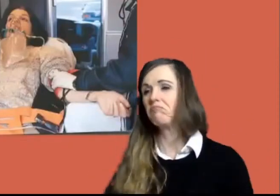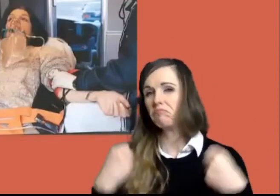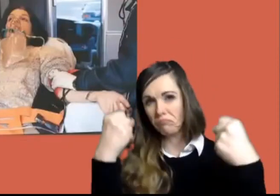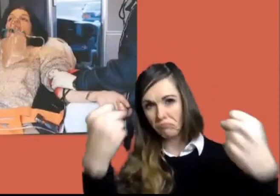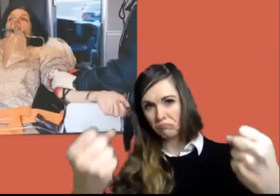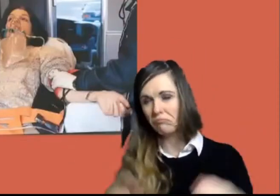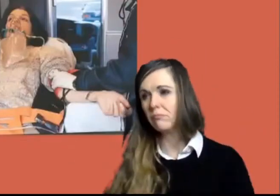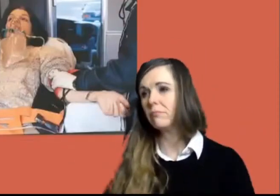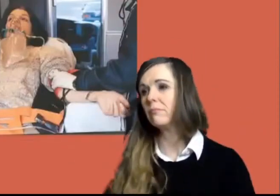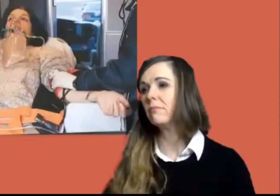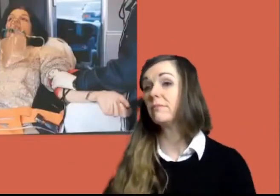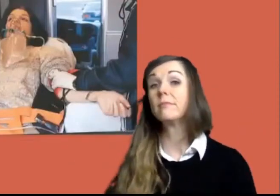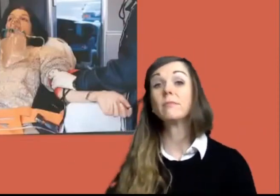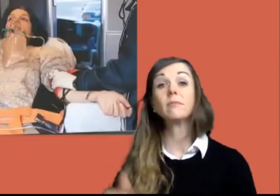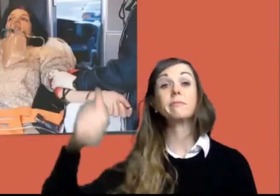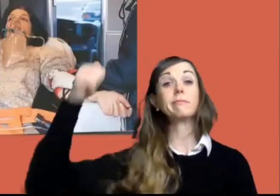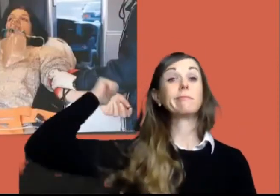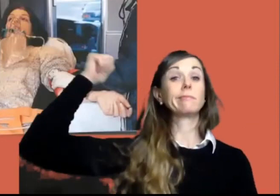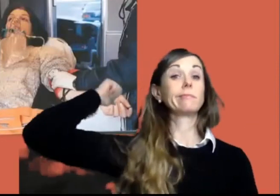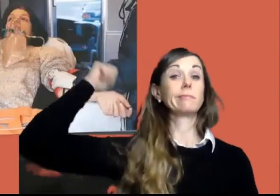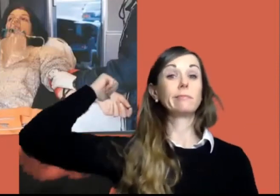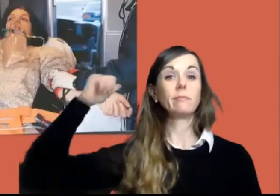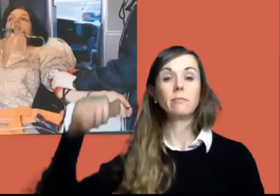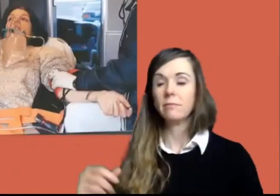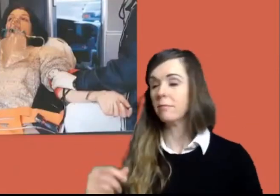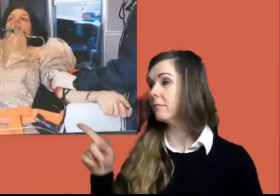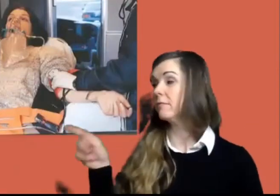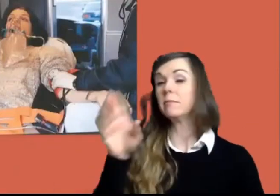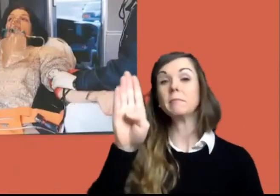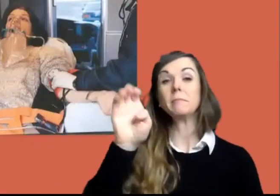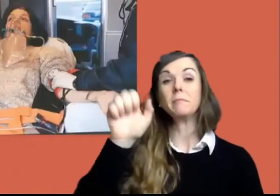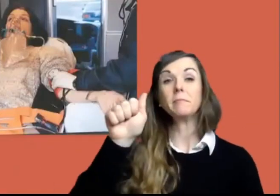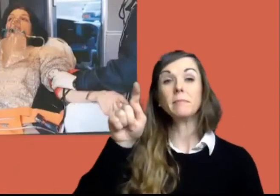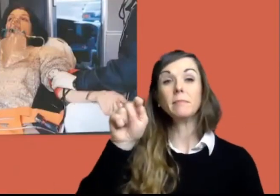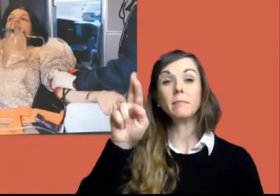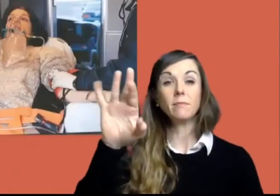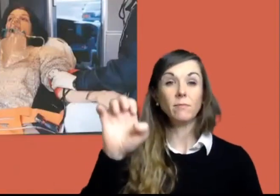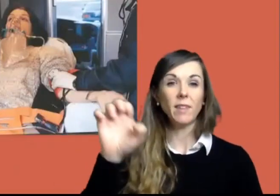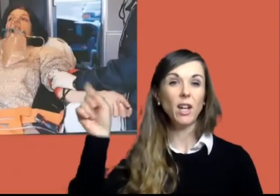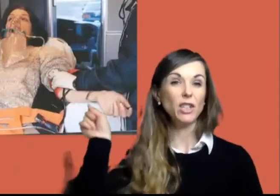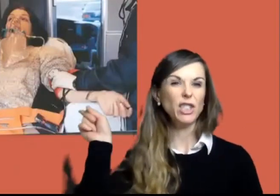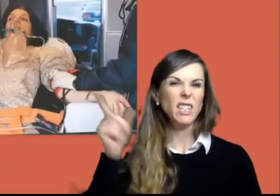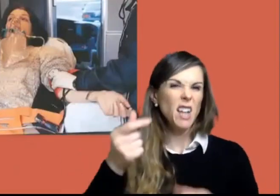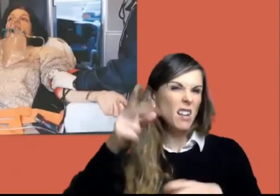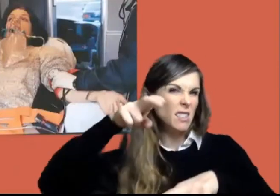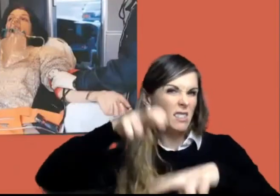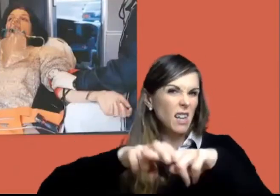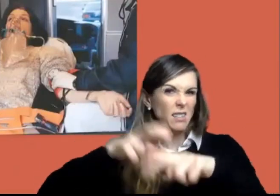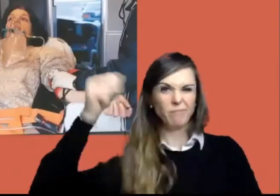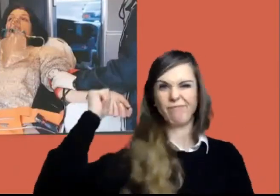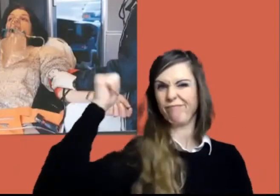So I, Tony, drive. I am driving, but in the back,